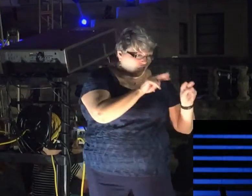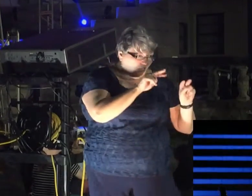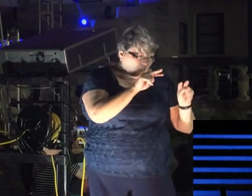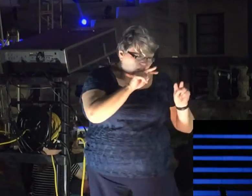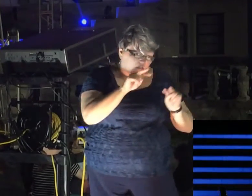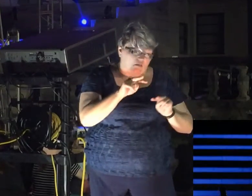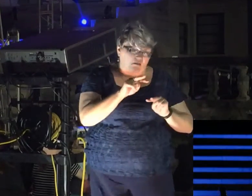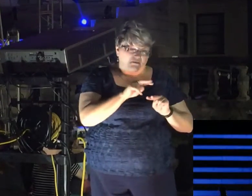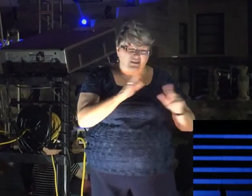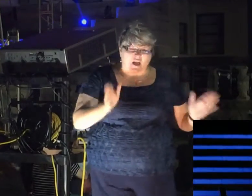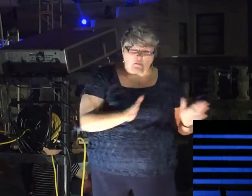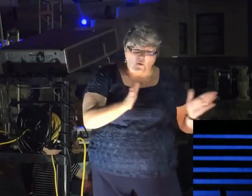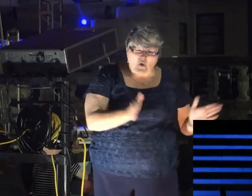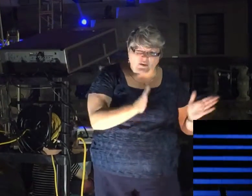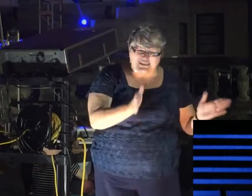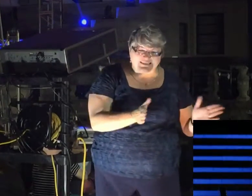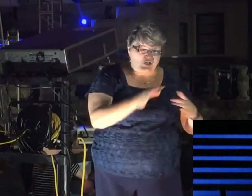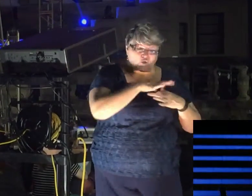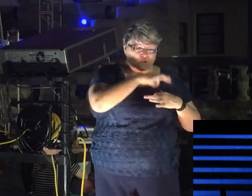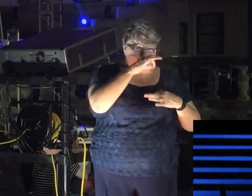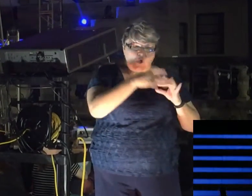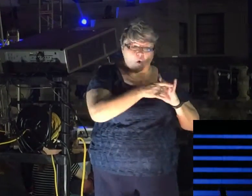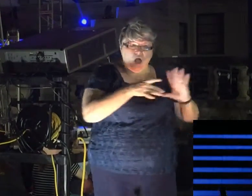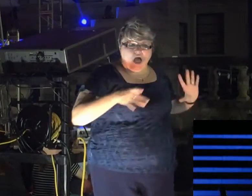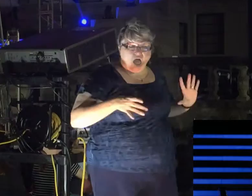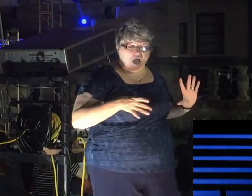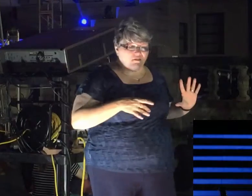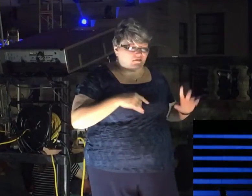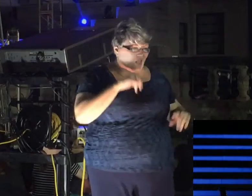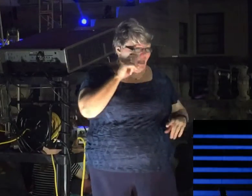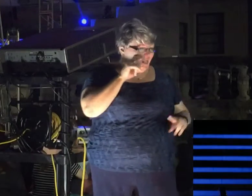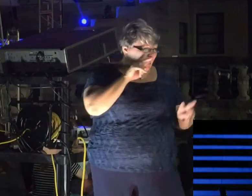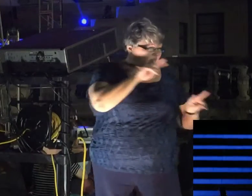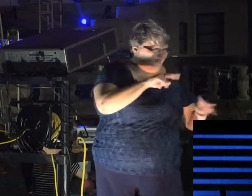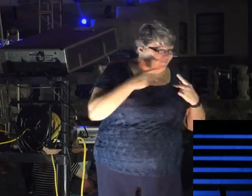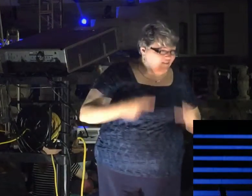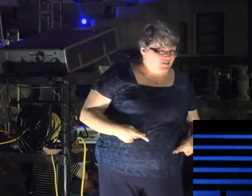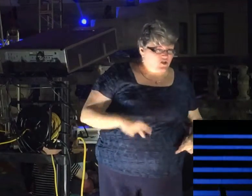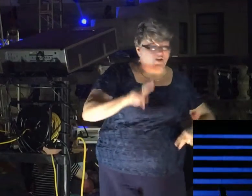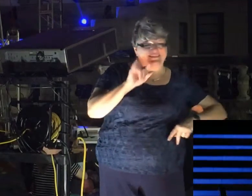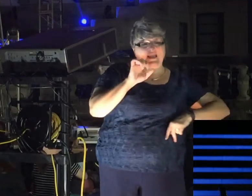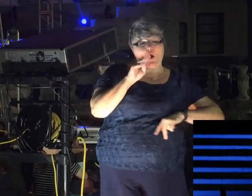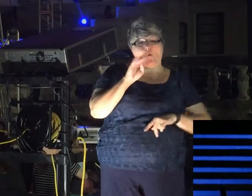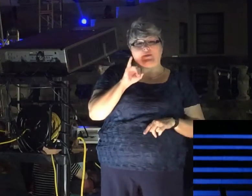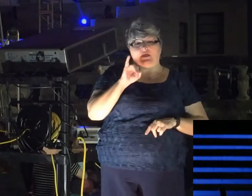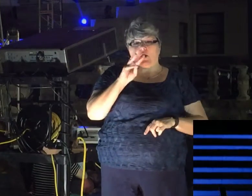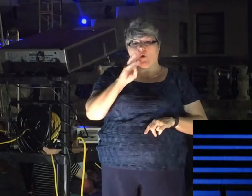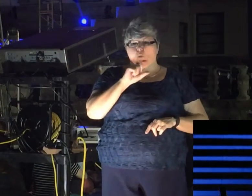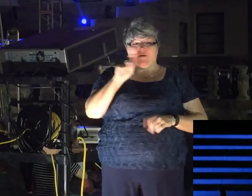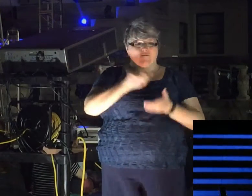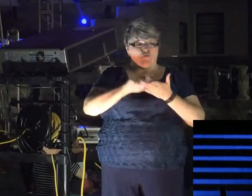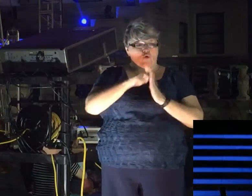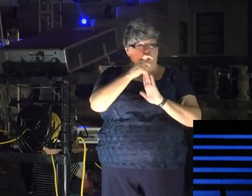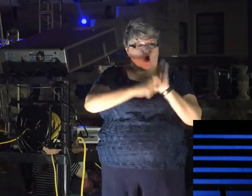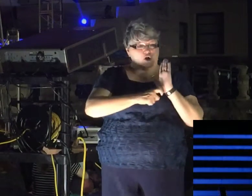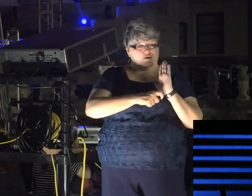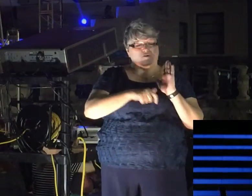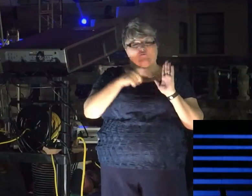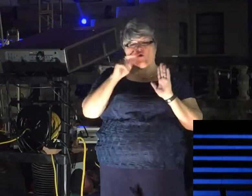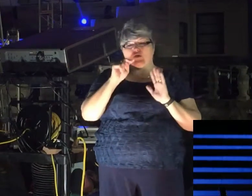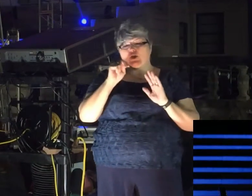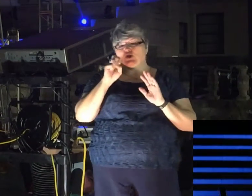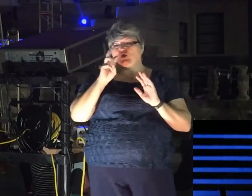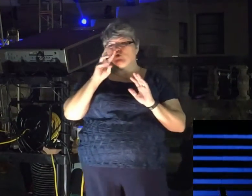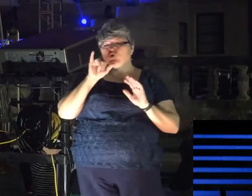life that promote a soulless sexuality. Naomi Wolf wrote an article for the New Yorker,